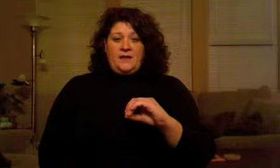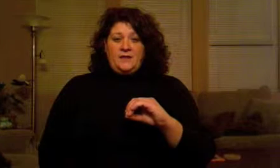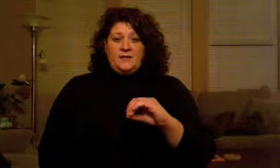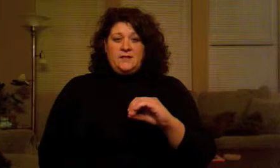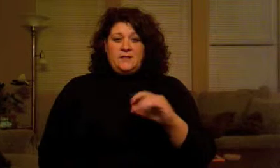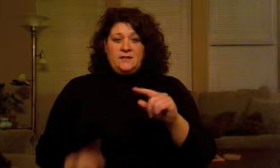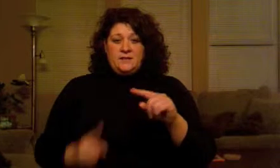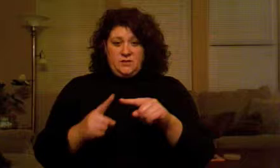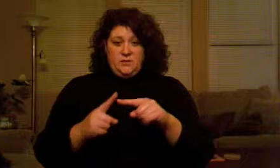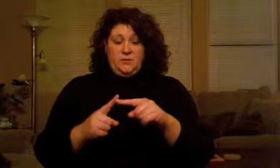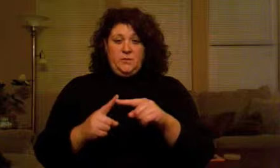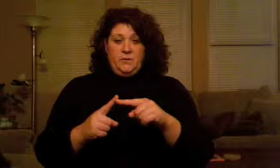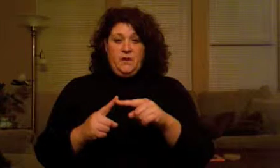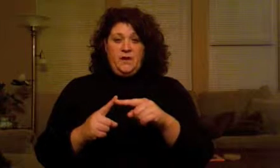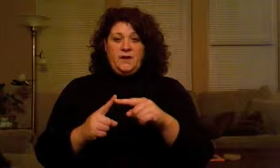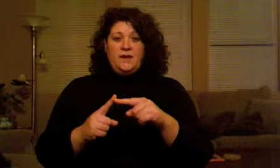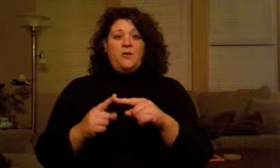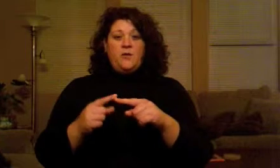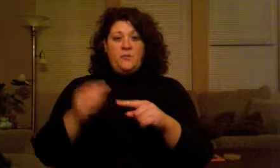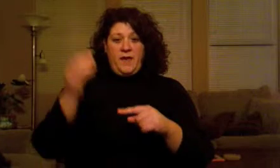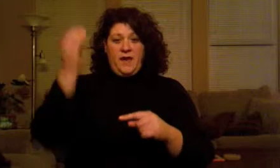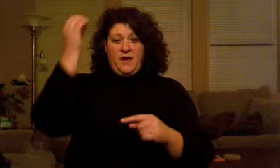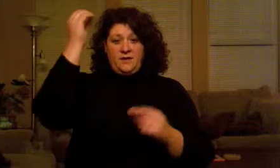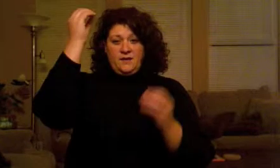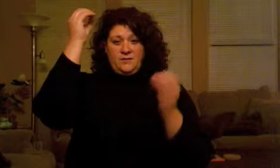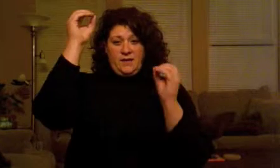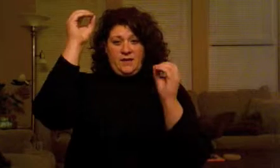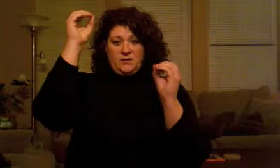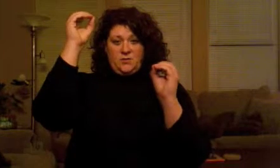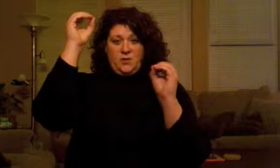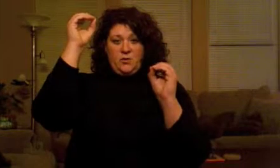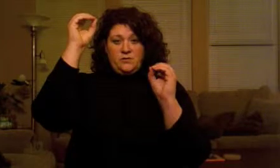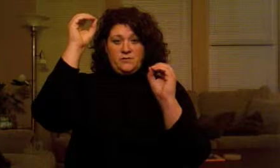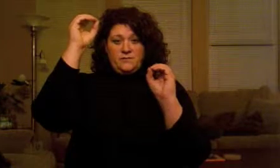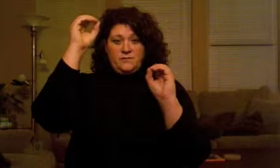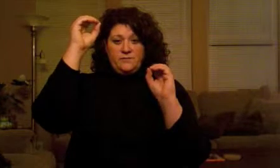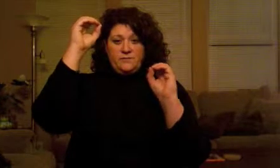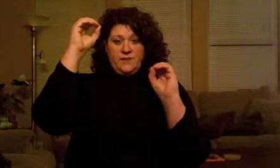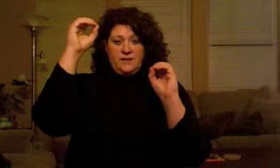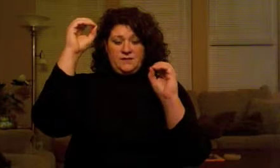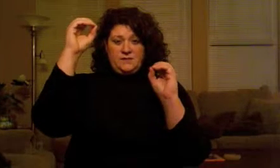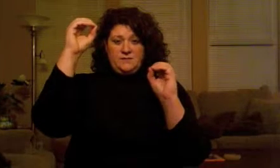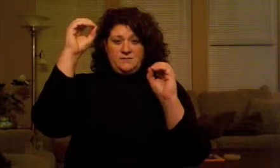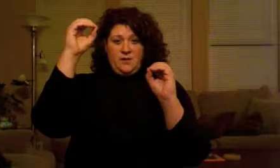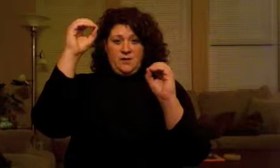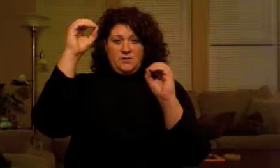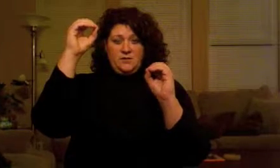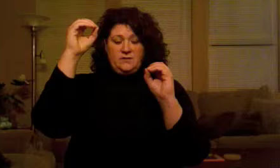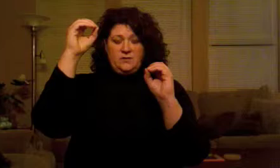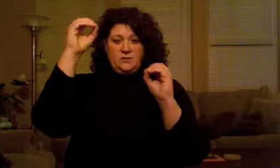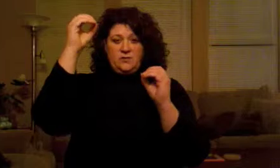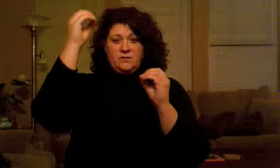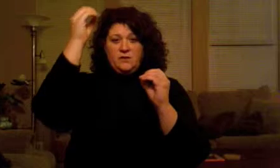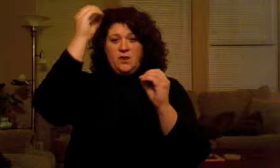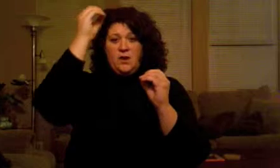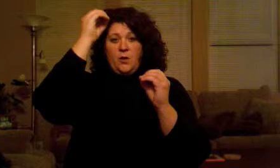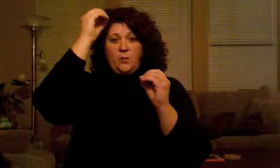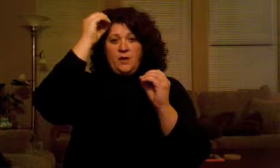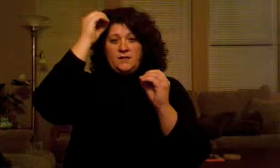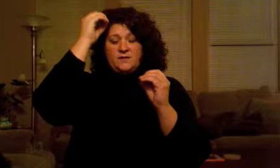And to. Now obey, you make two O's. That's O's, little circles. One is